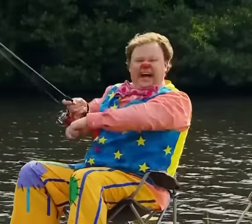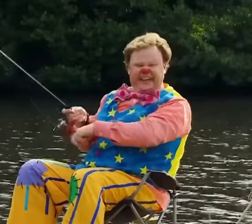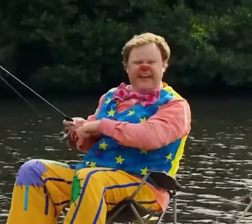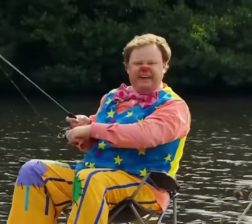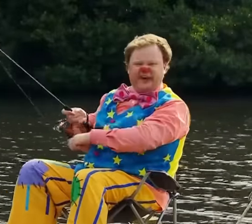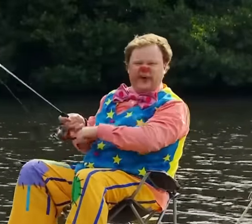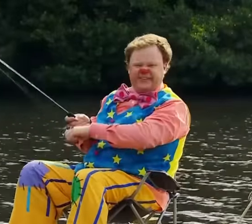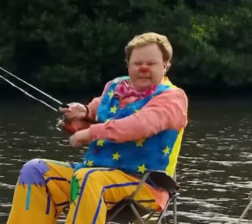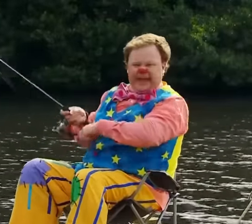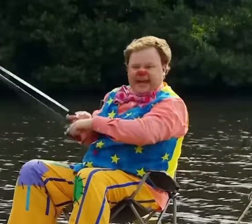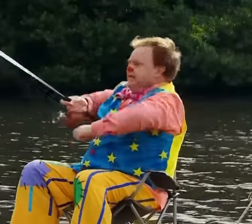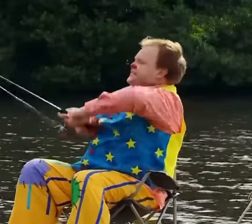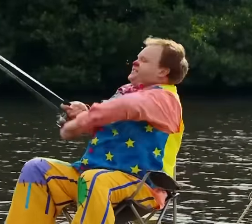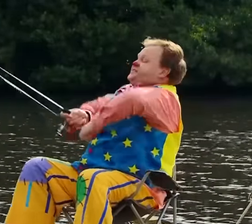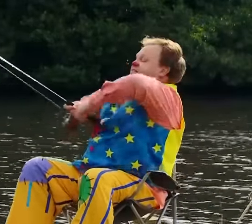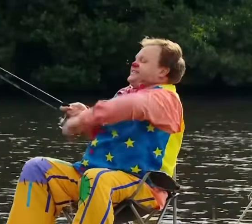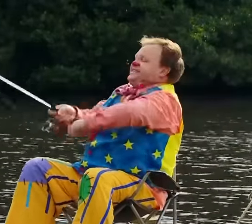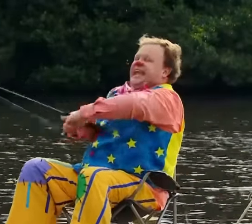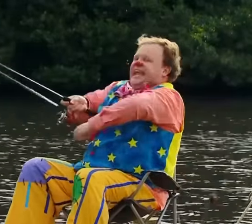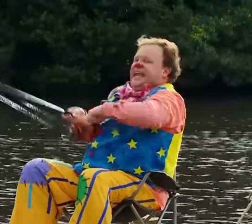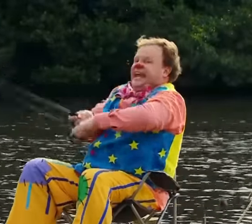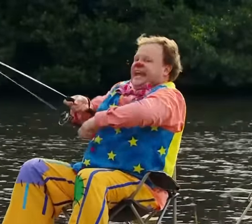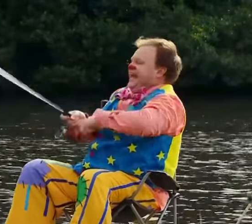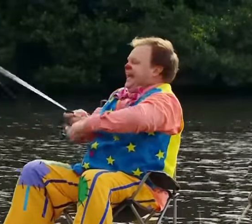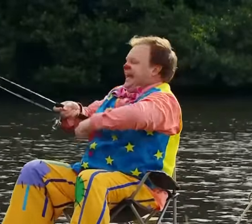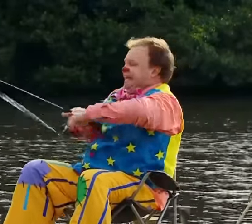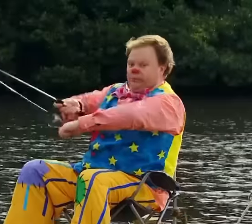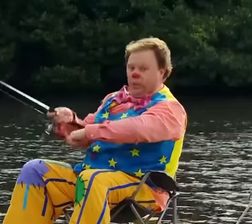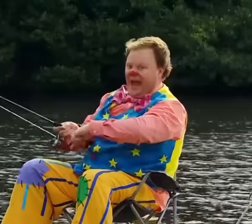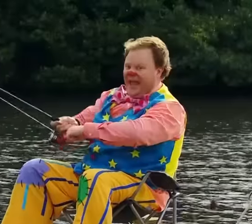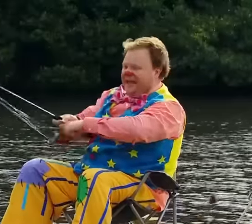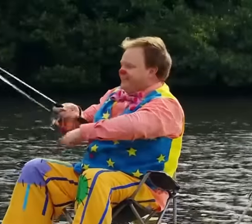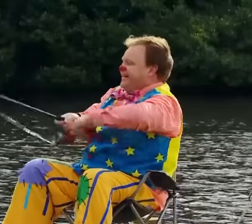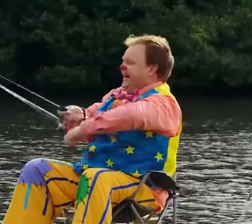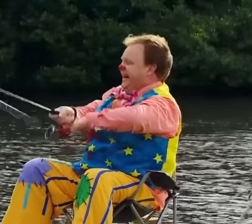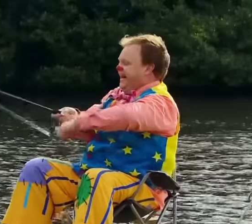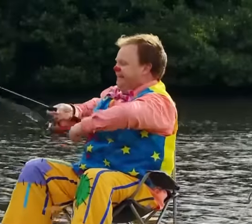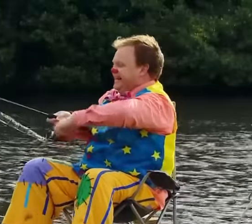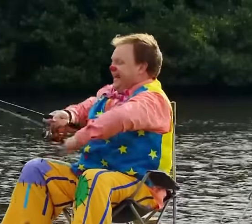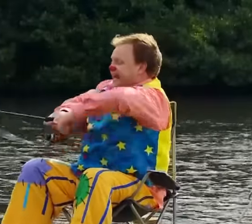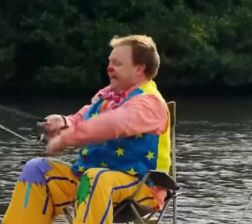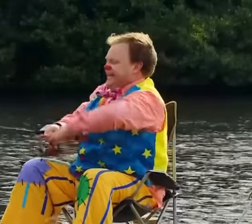I think I've caught something! Is it a fish, Mr. Tumble? Wait!